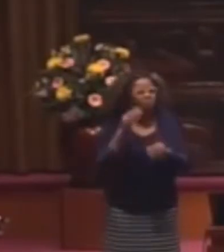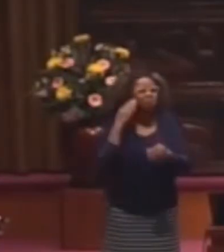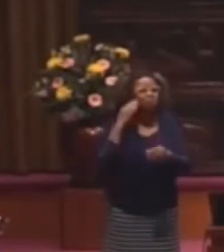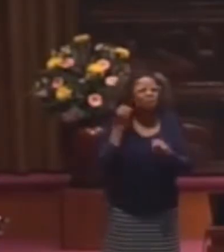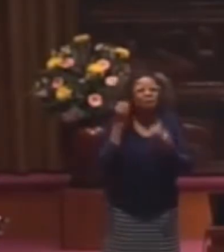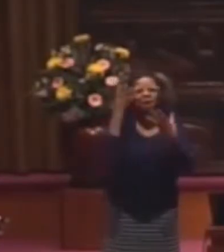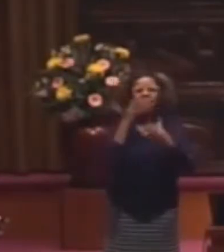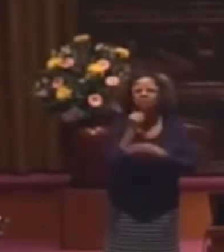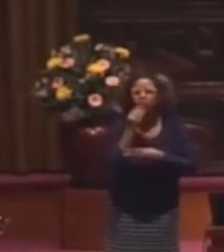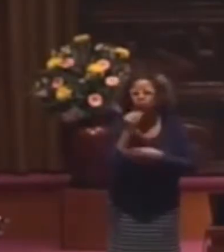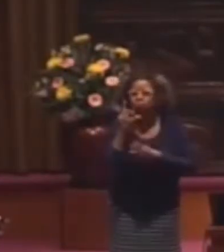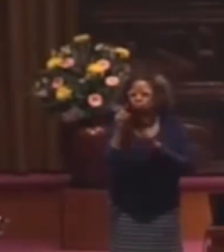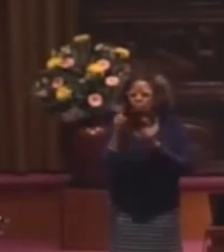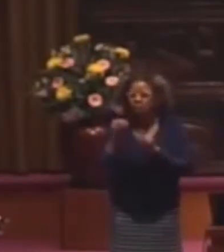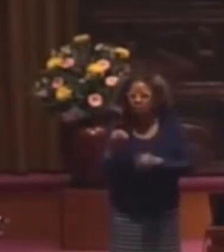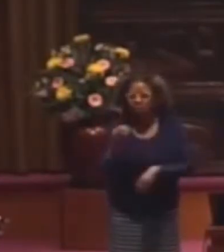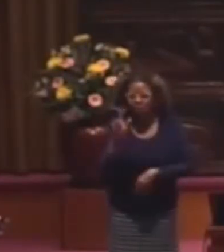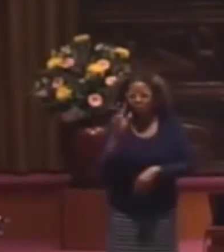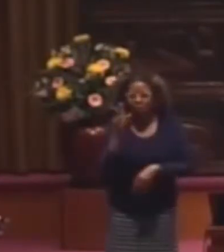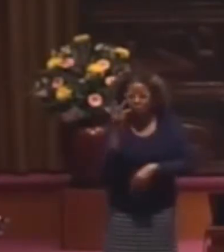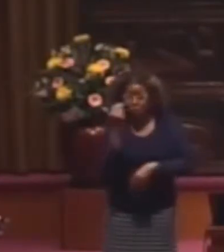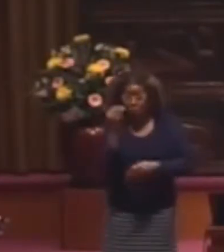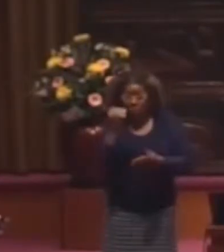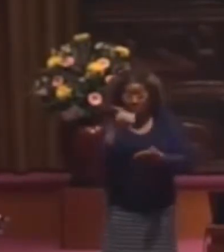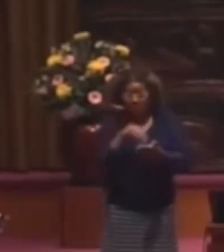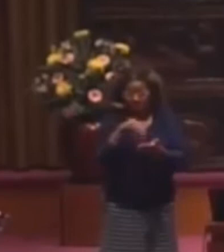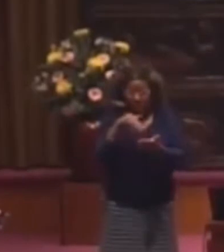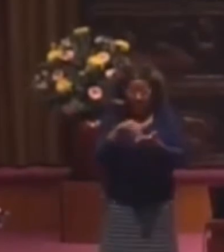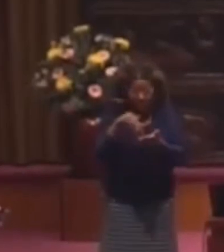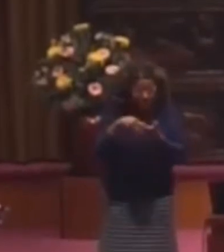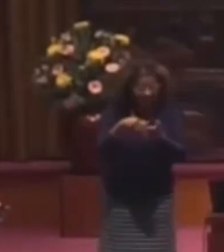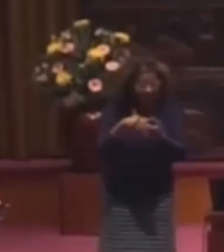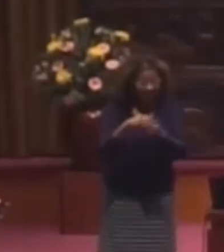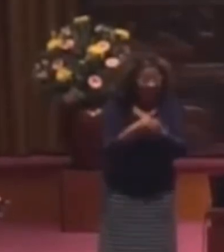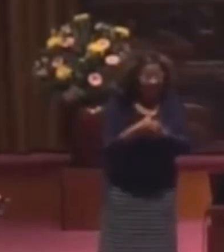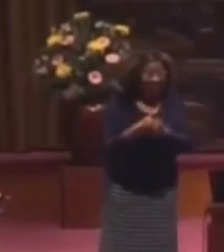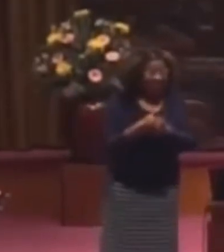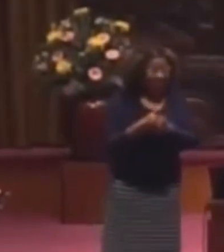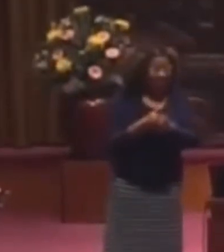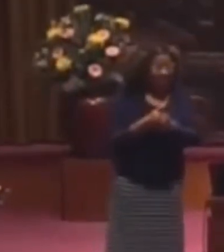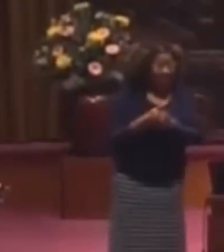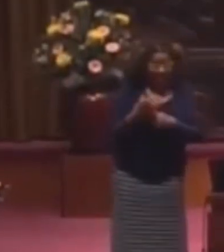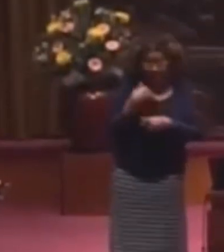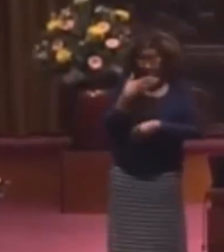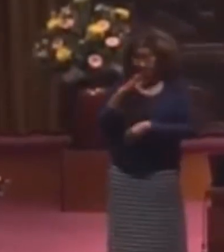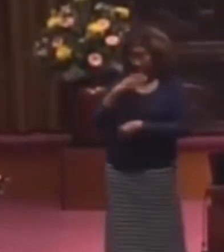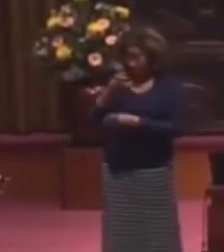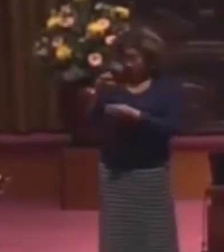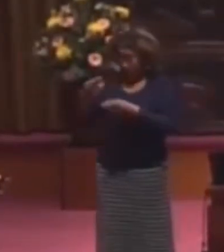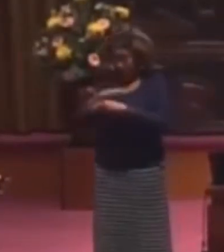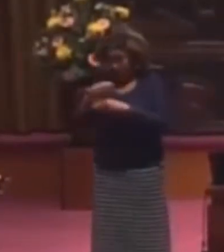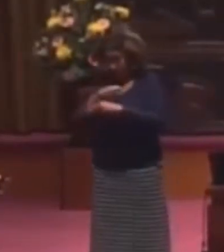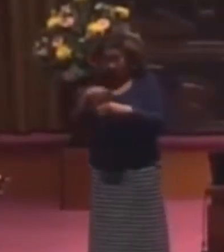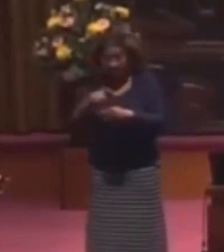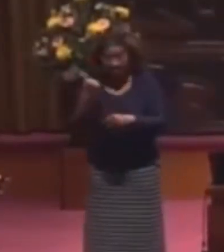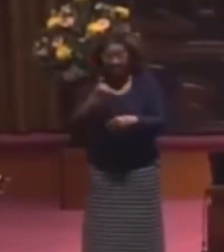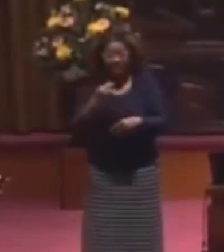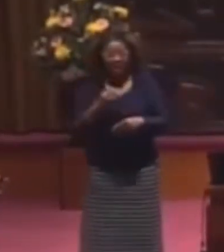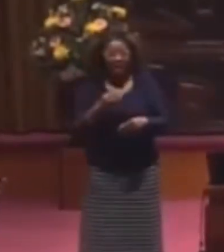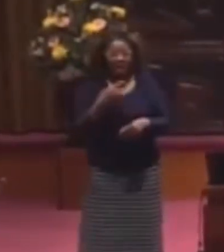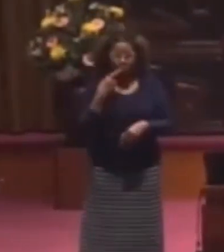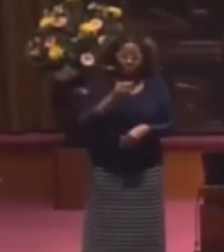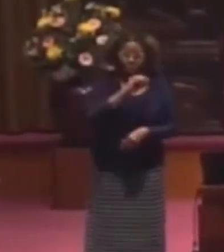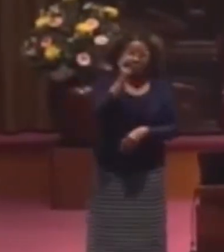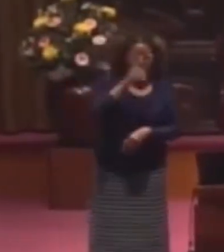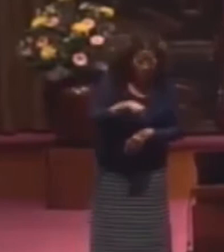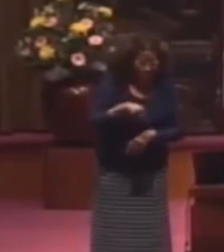are? 13 million out of 7.4. And by the way, I'm bad at math. Somebody else will do the percentage. I know somebody will tell me,